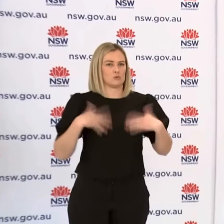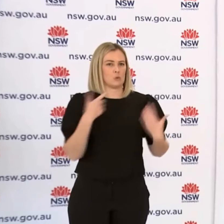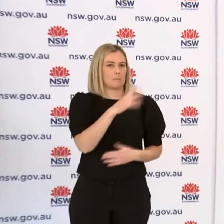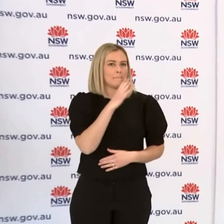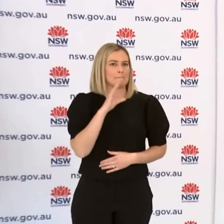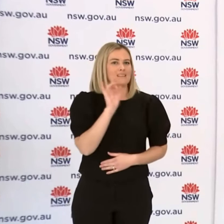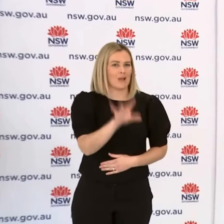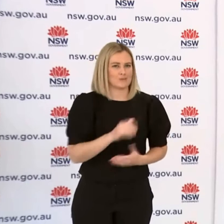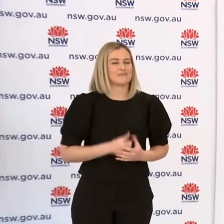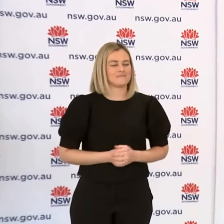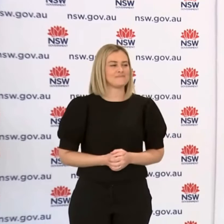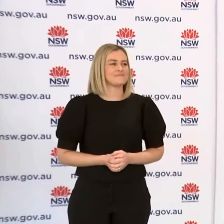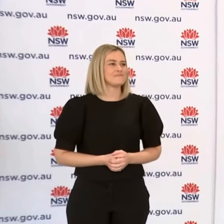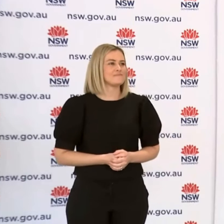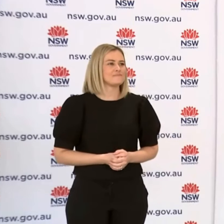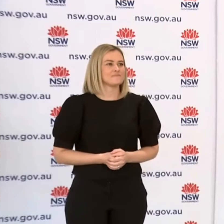I